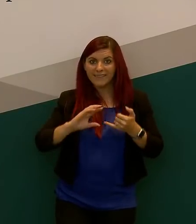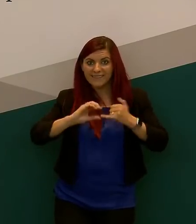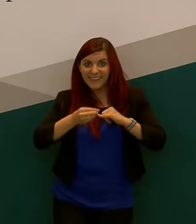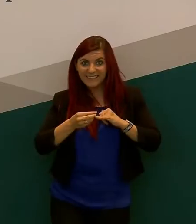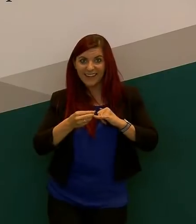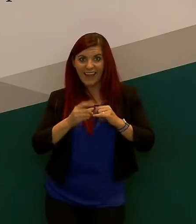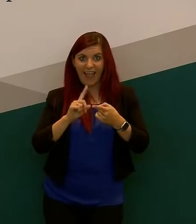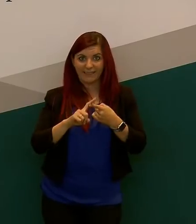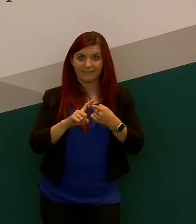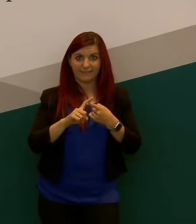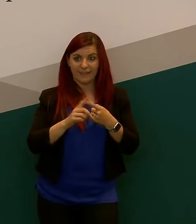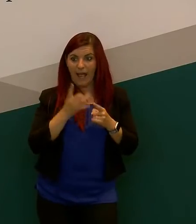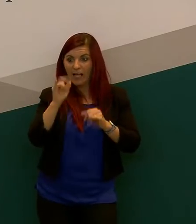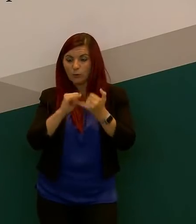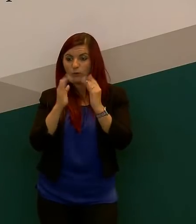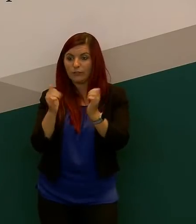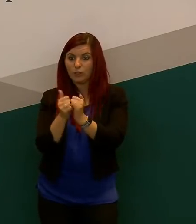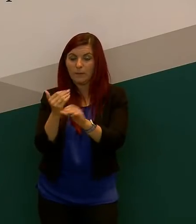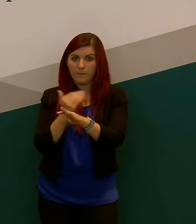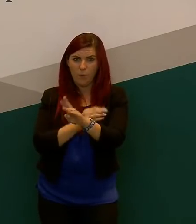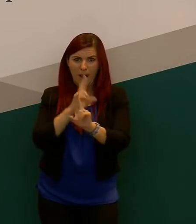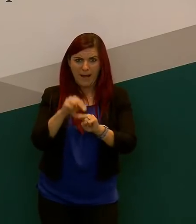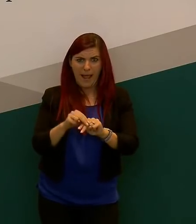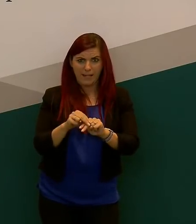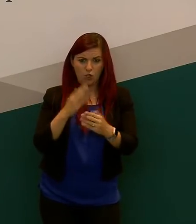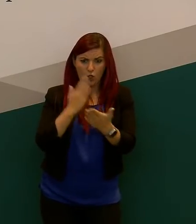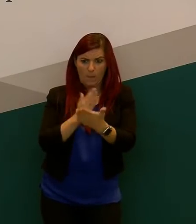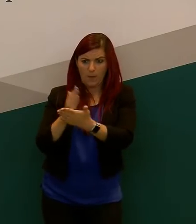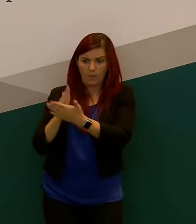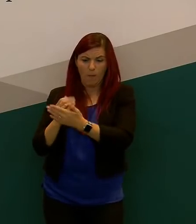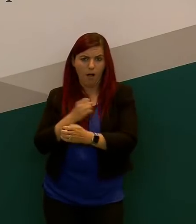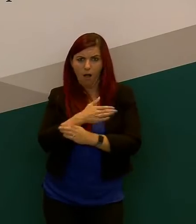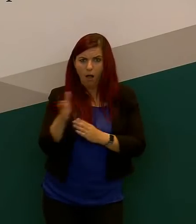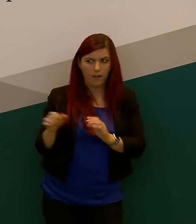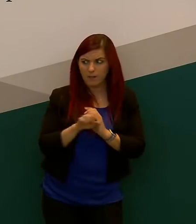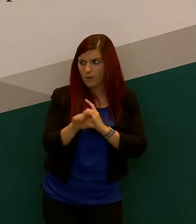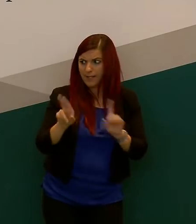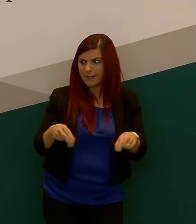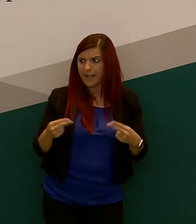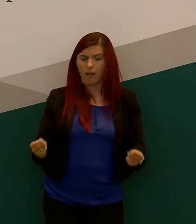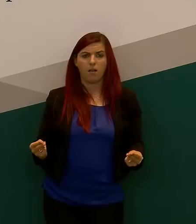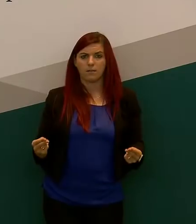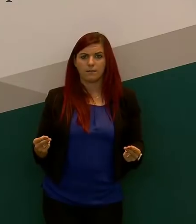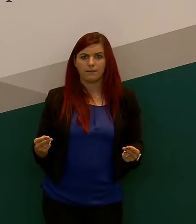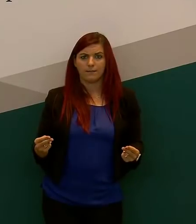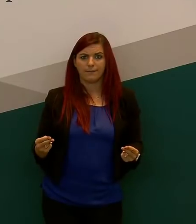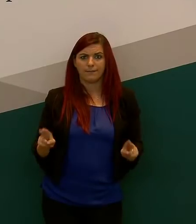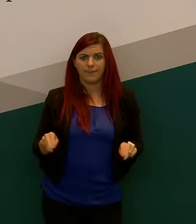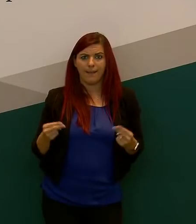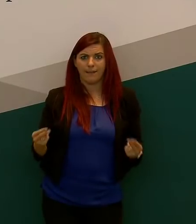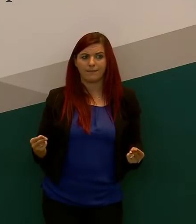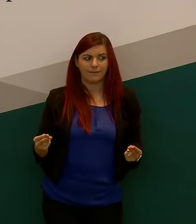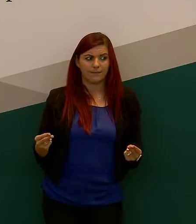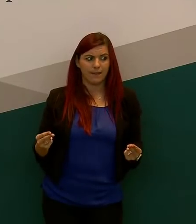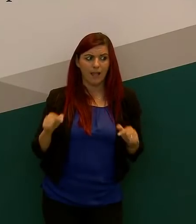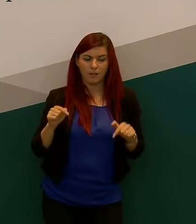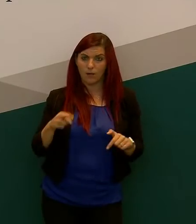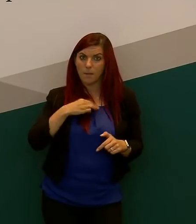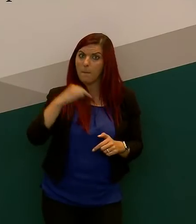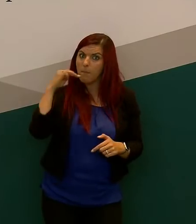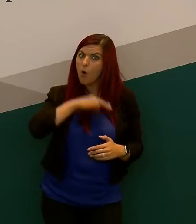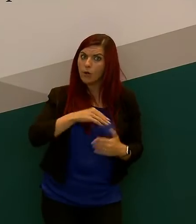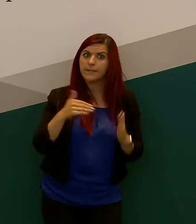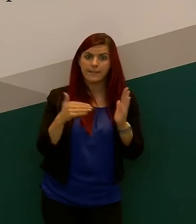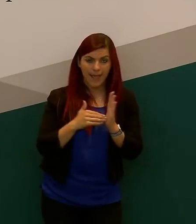of transmission. So testing, tracing and isolating is a key component. It's probably for others to other, but just while I'm here, it is a key component